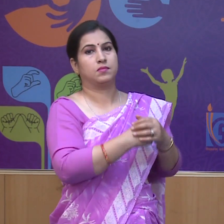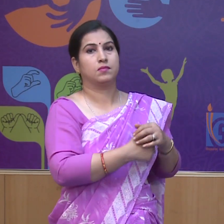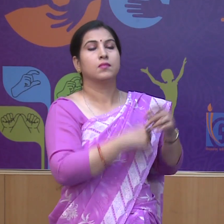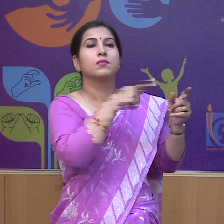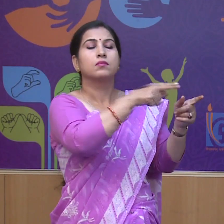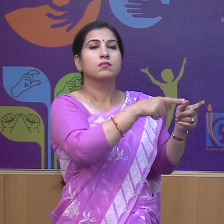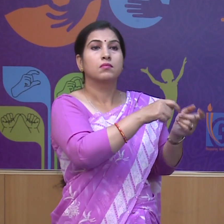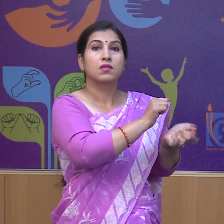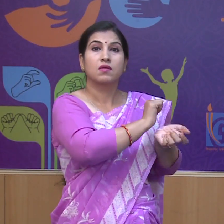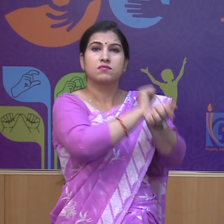sent to England